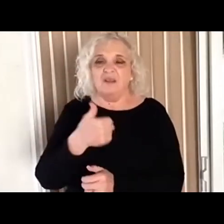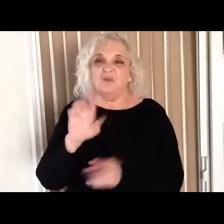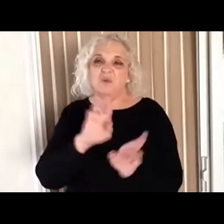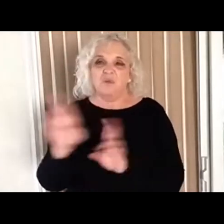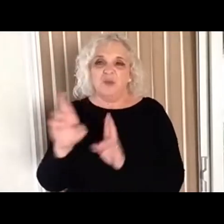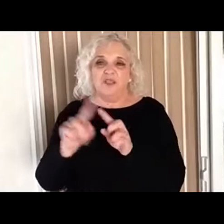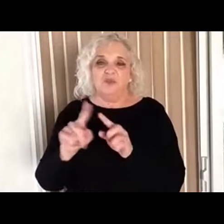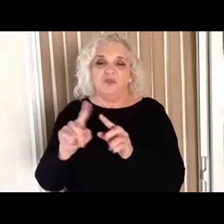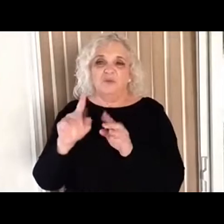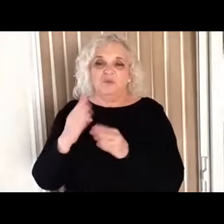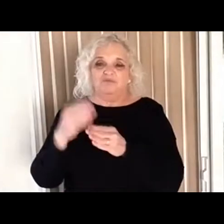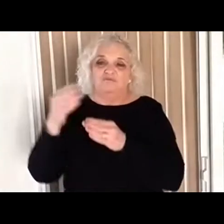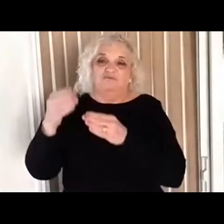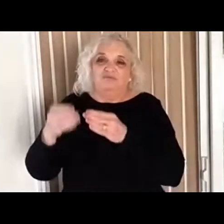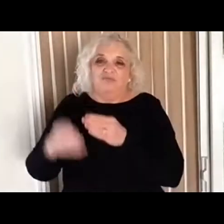up.